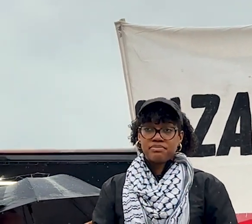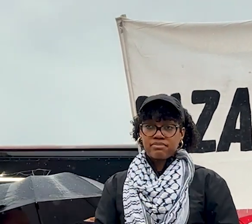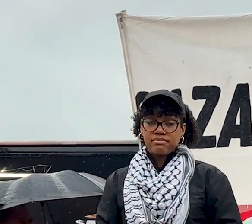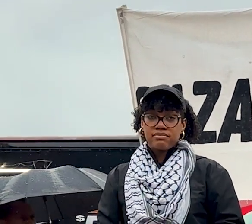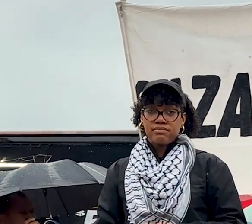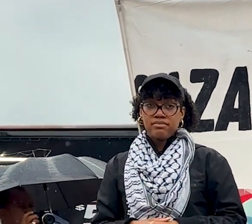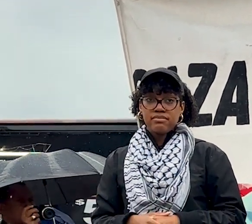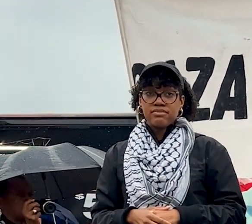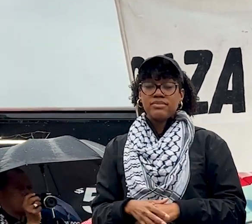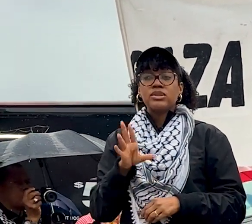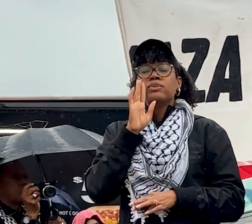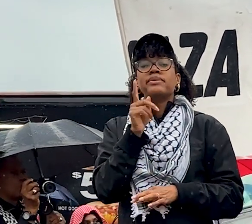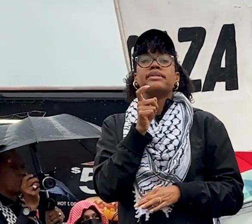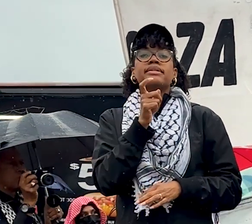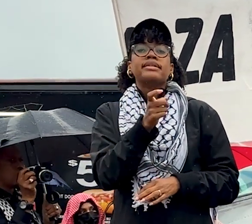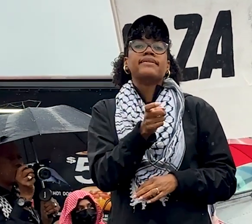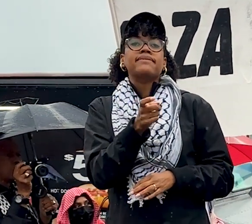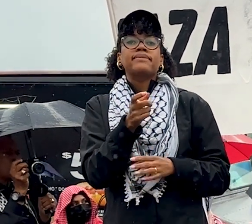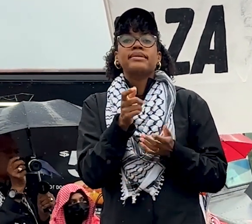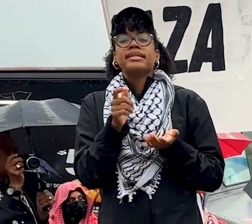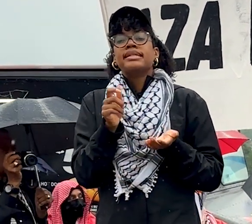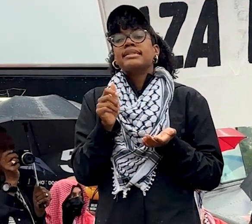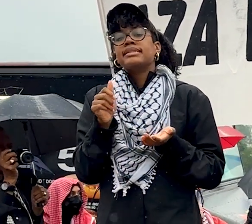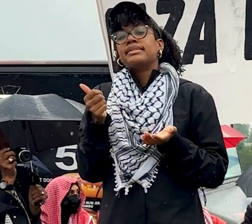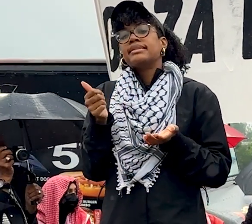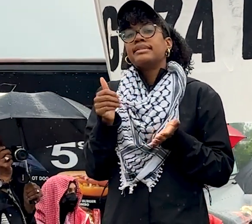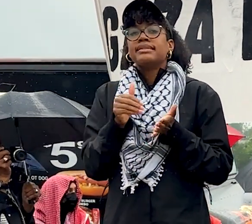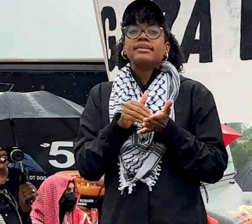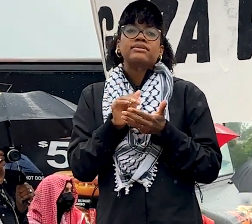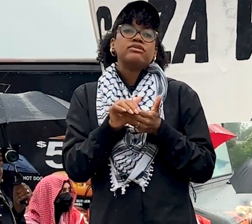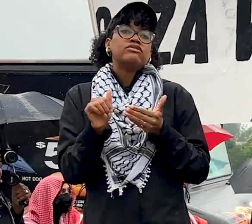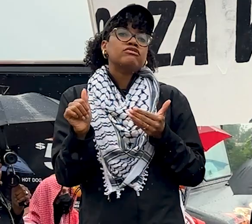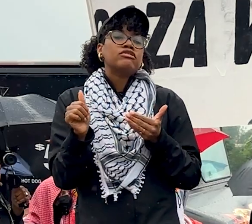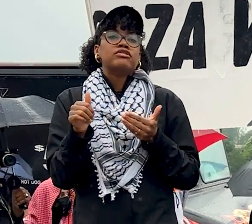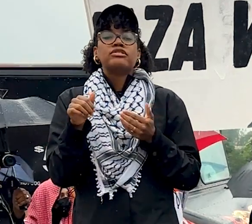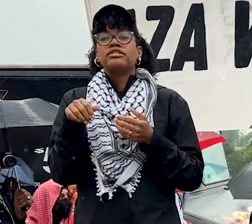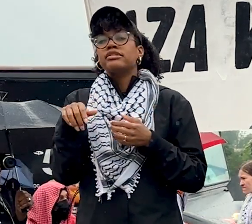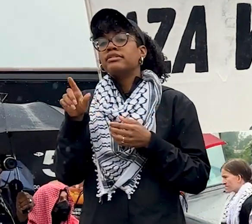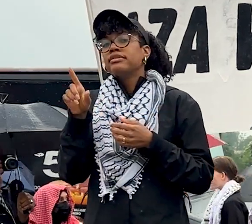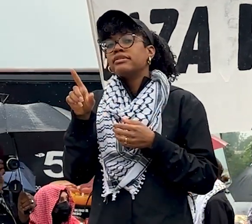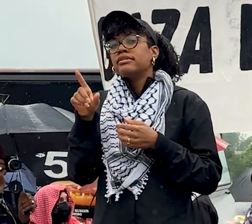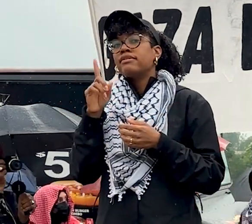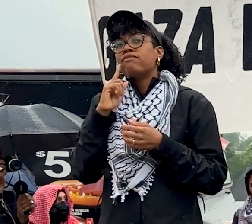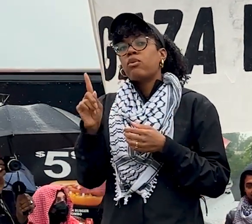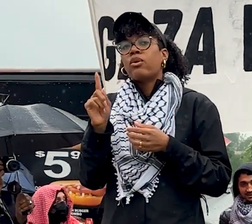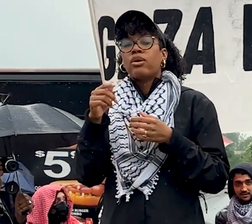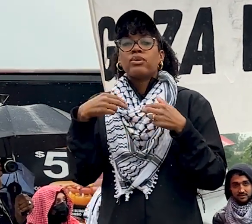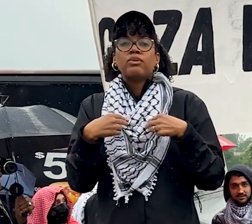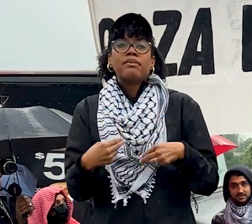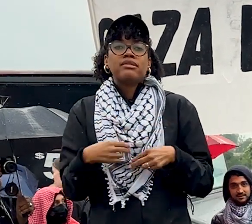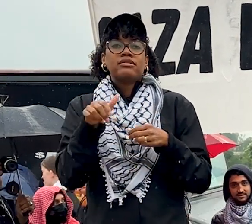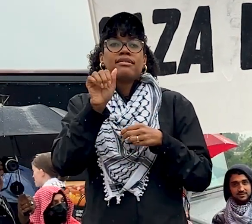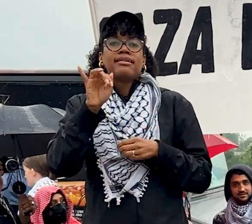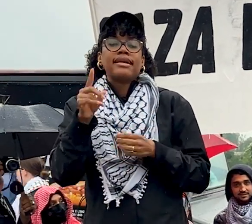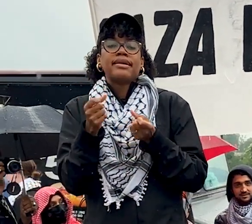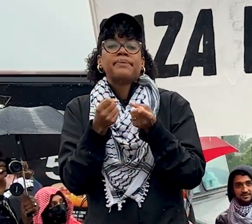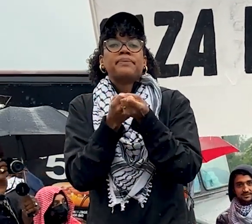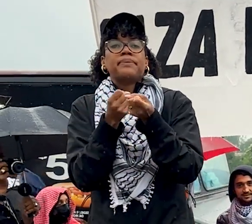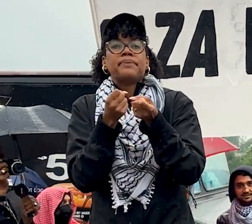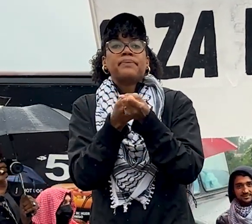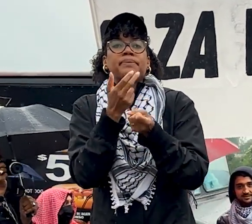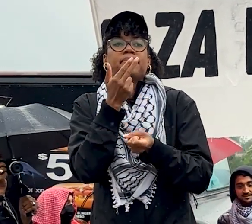We're giving you tens of millions of dollars worth of humanitarian aid. But you know